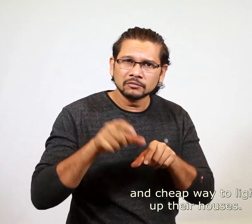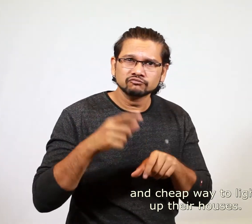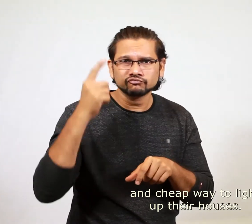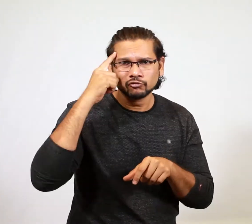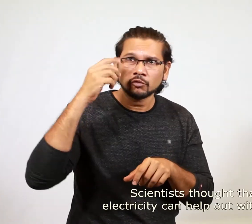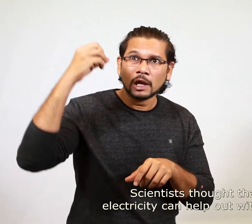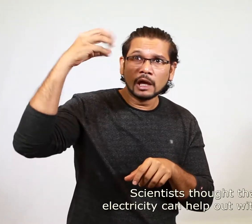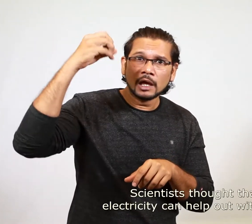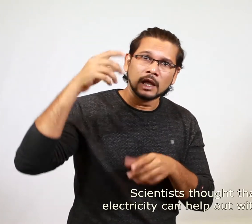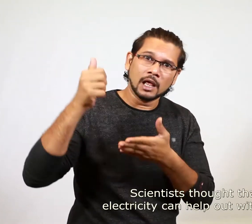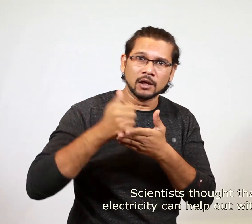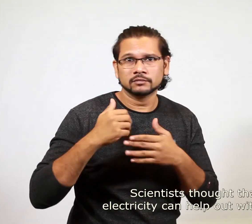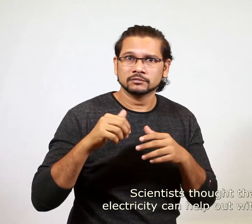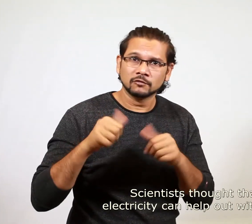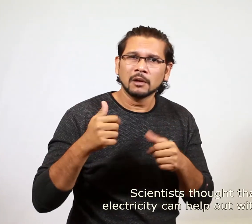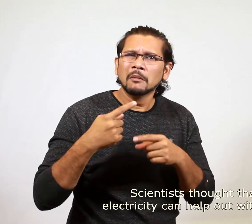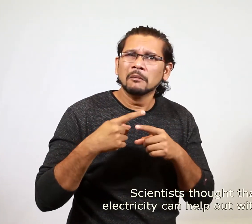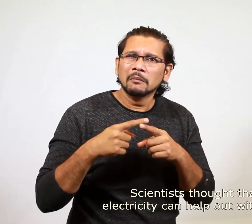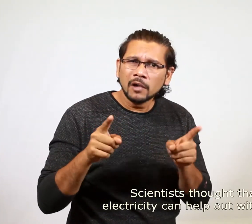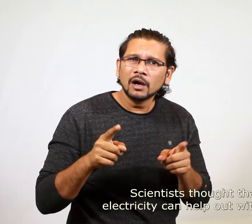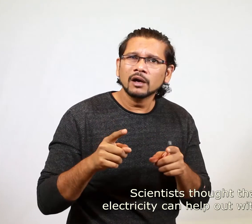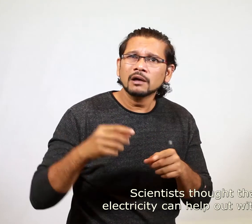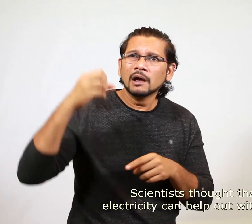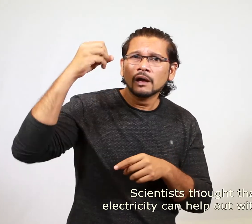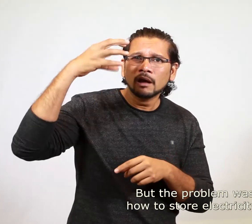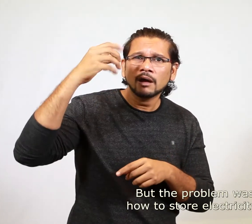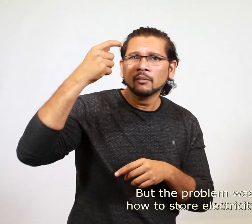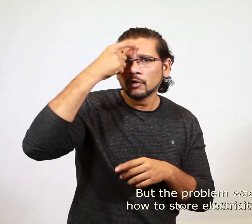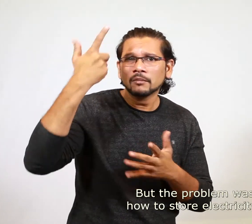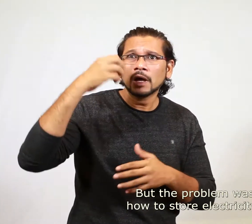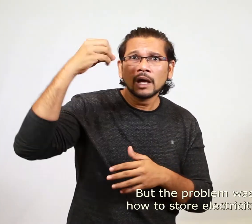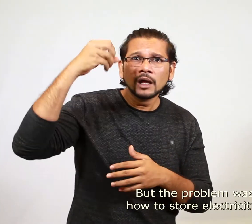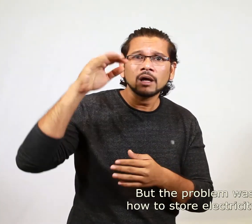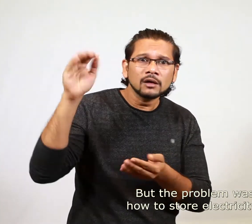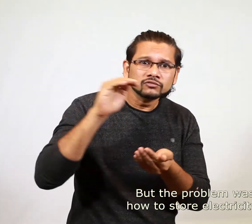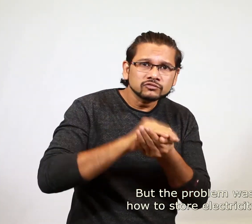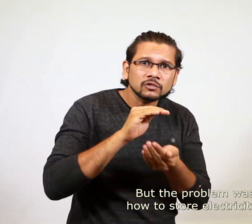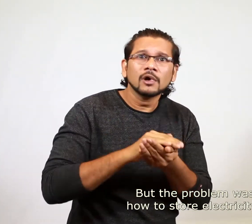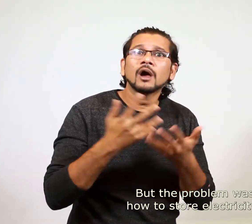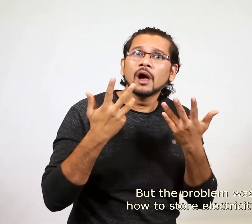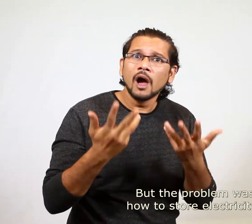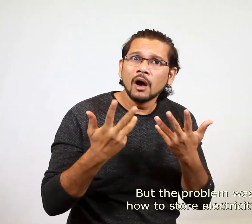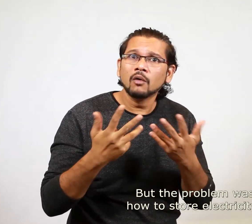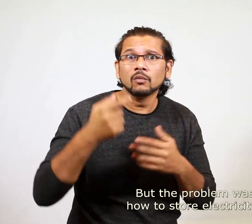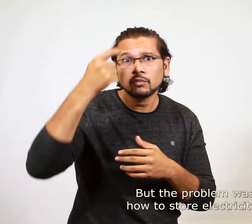Scientists thought that electricity can help out with this. But the problem was how to store